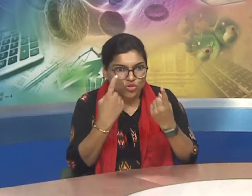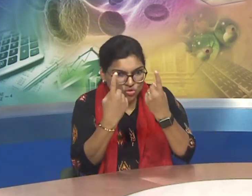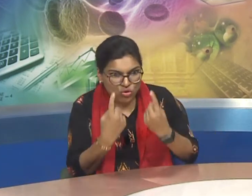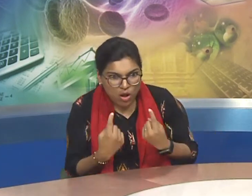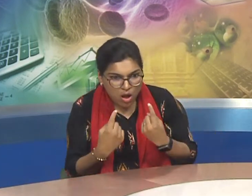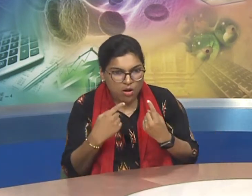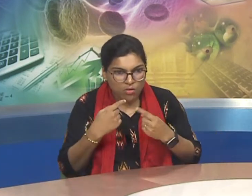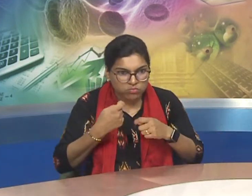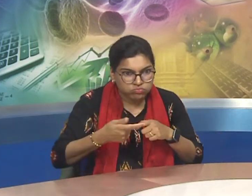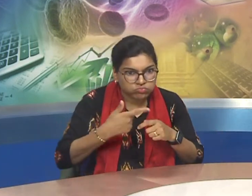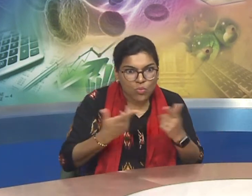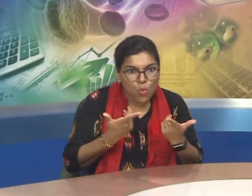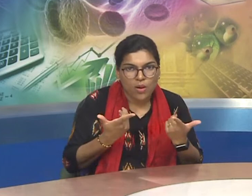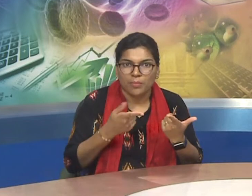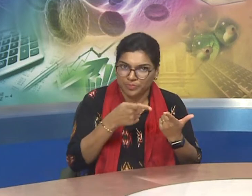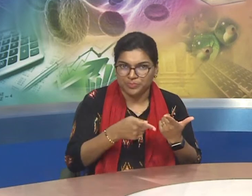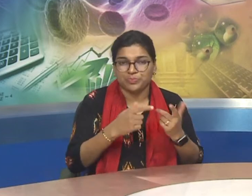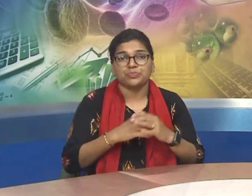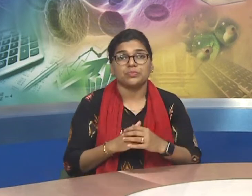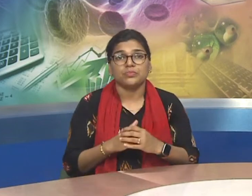complete one session of the library,